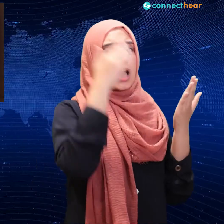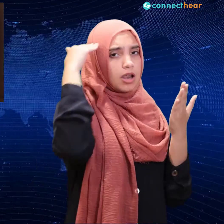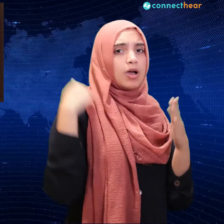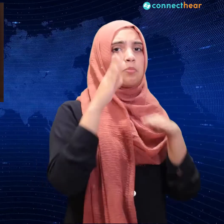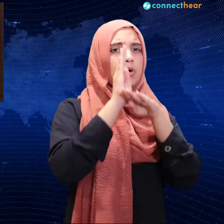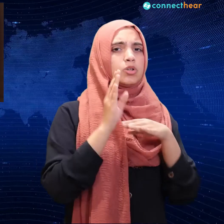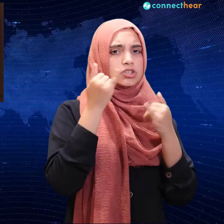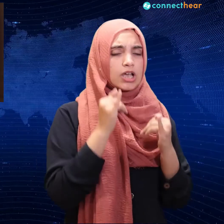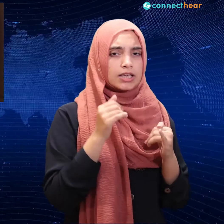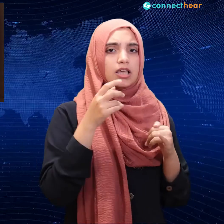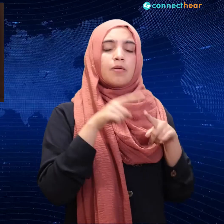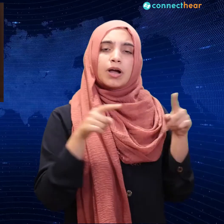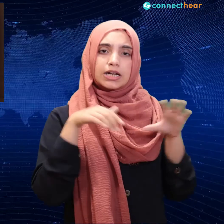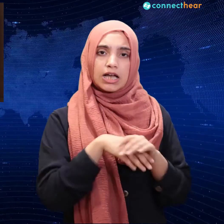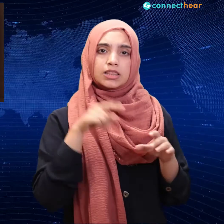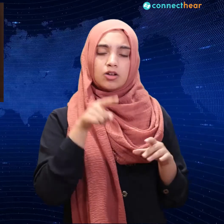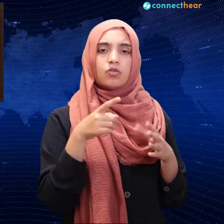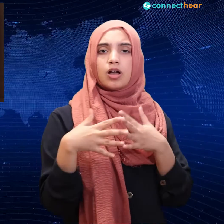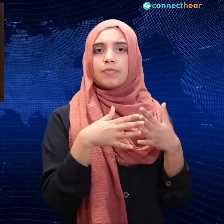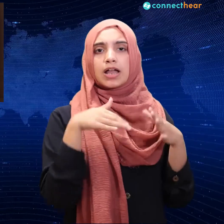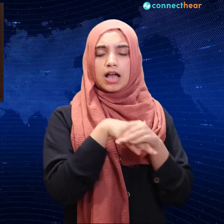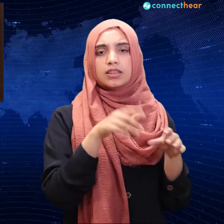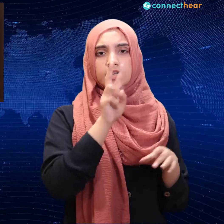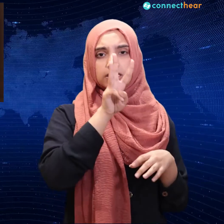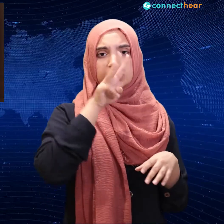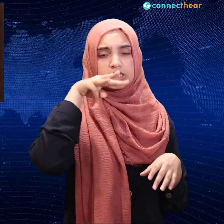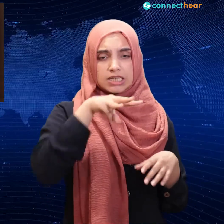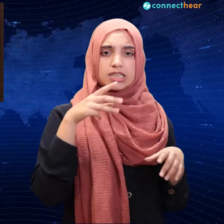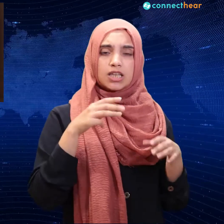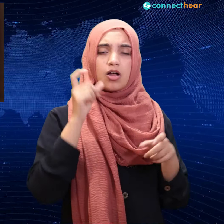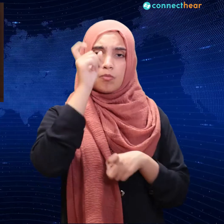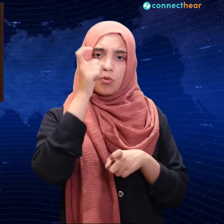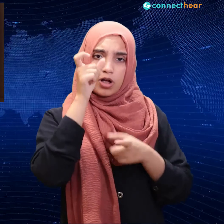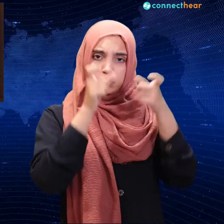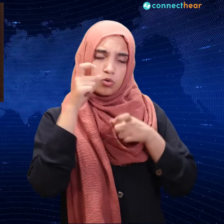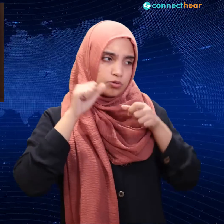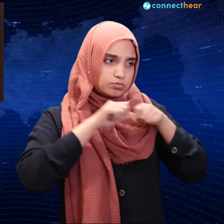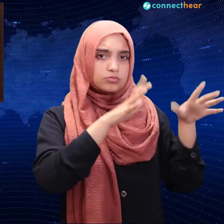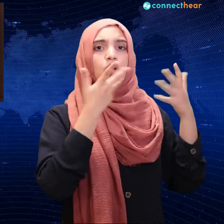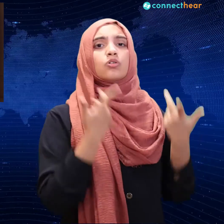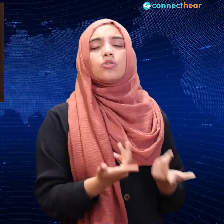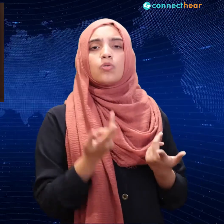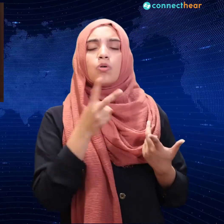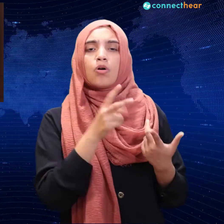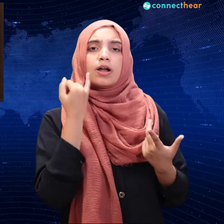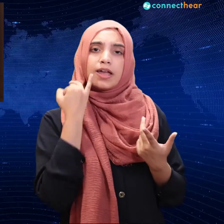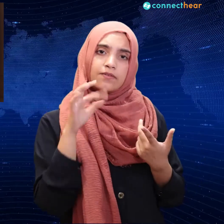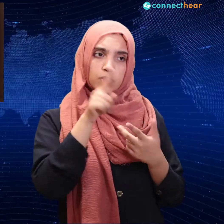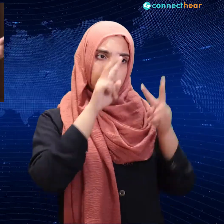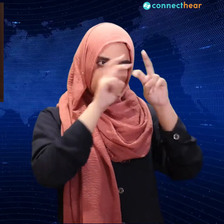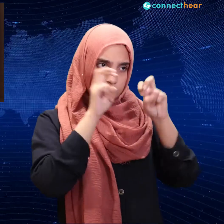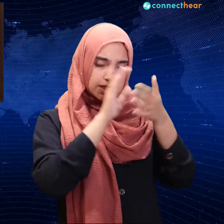troops, why did they surrender without a fight? And if you do a proper analysis of that, you will know why the